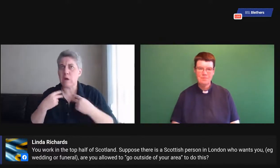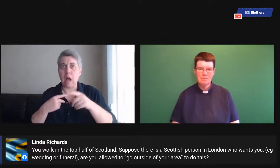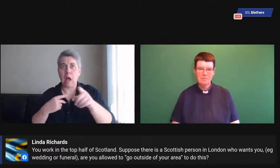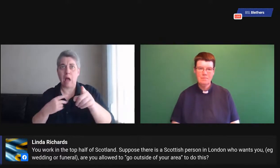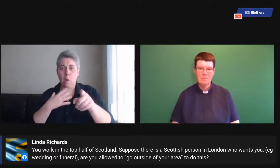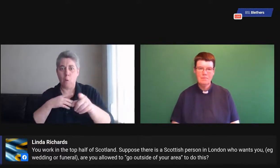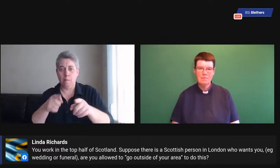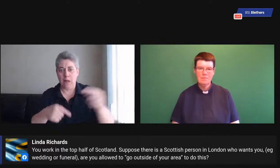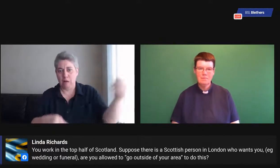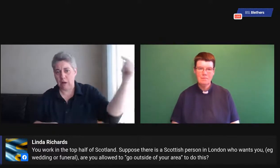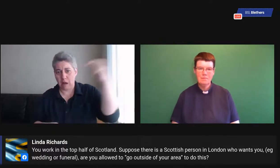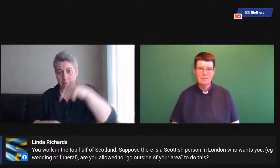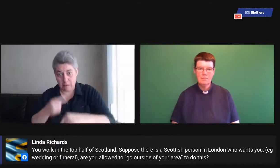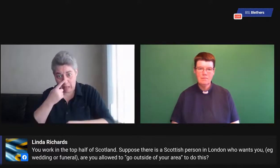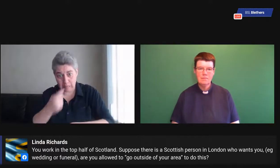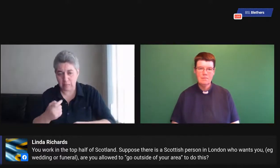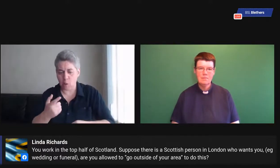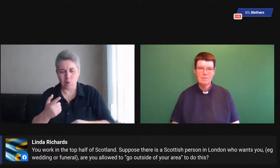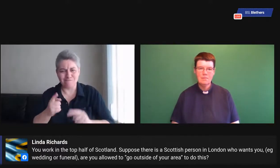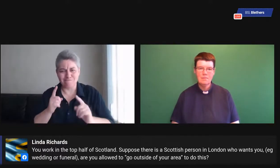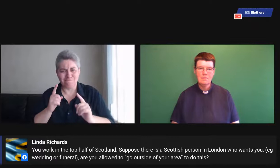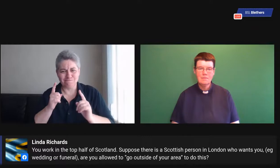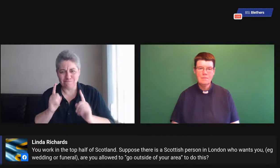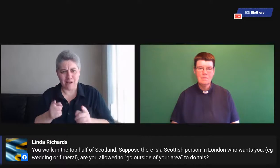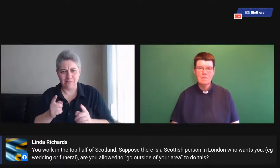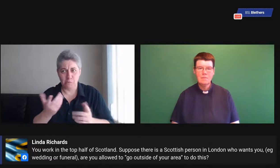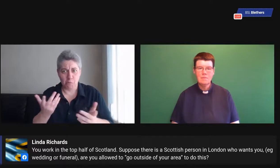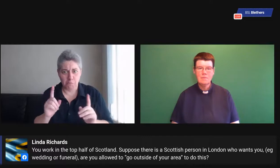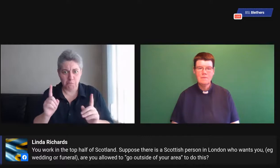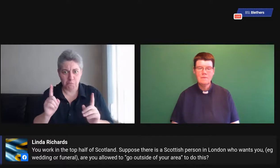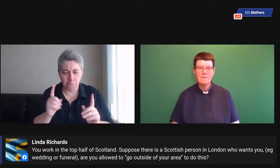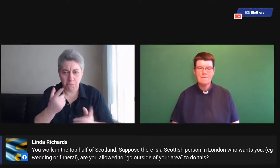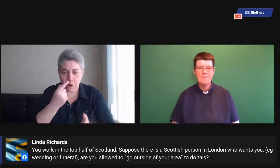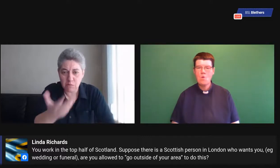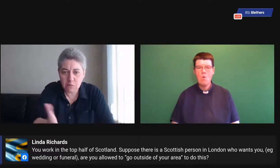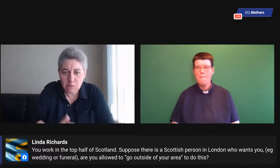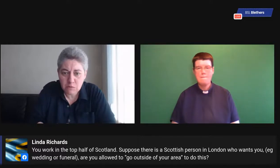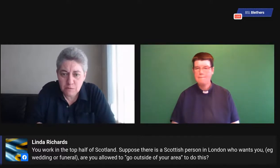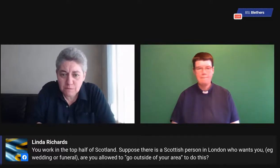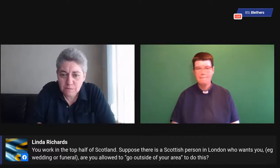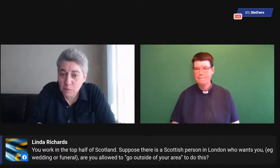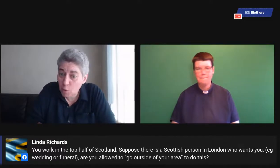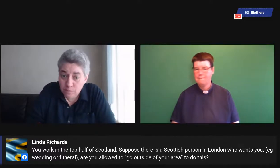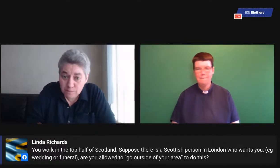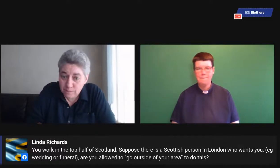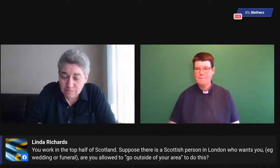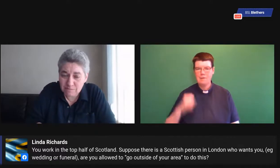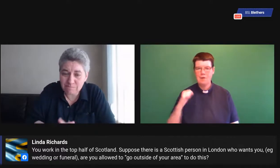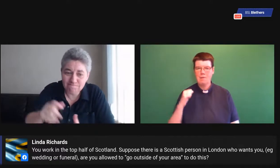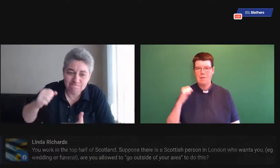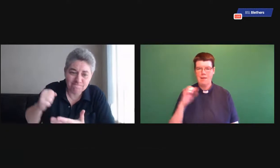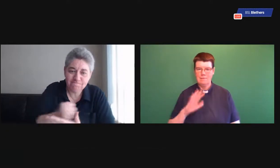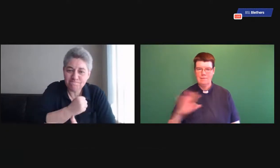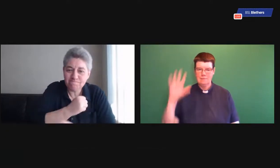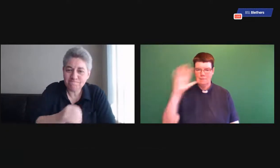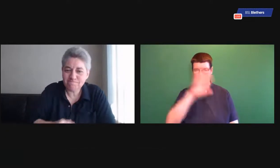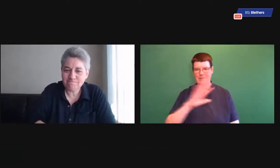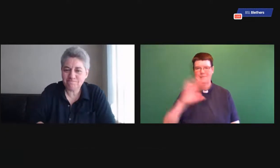funeral. Are you allowed to go out with your sort of area to do this? No,